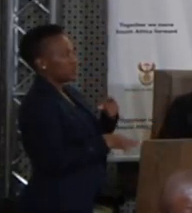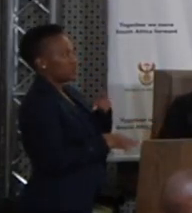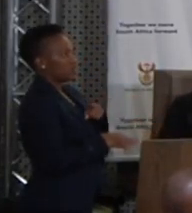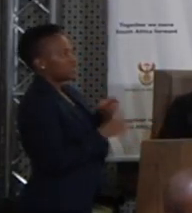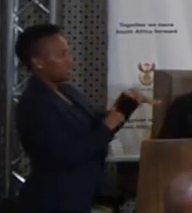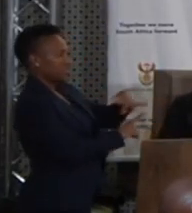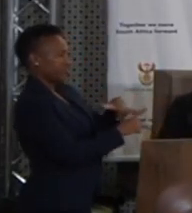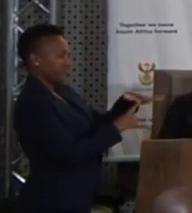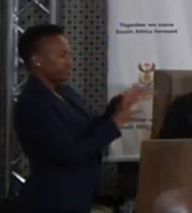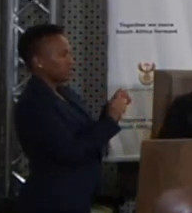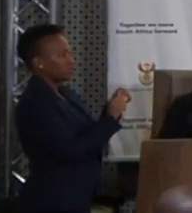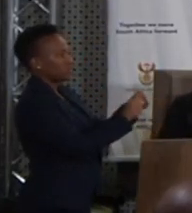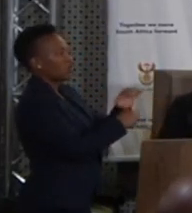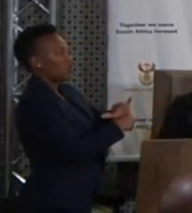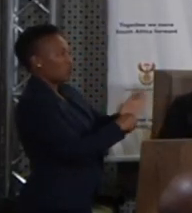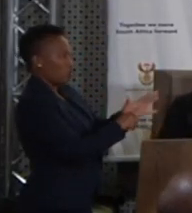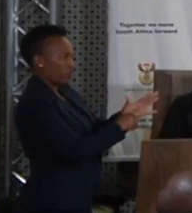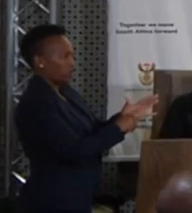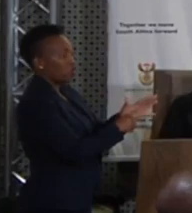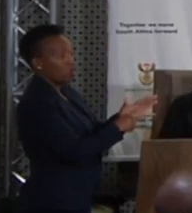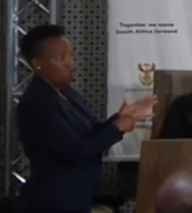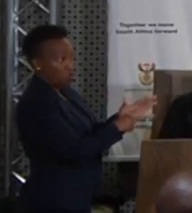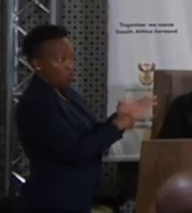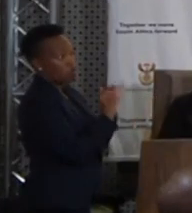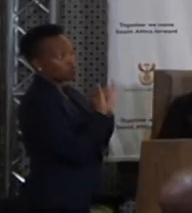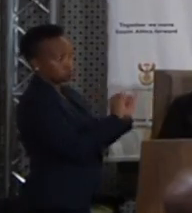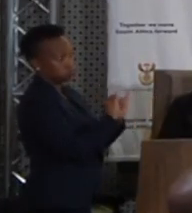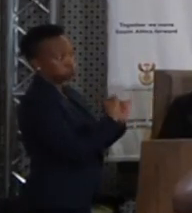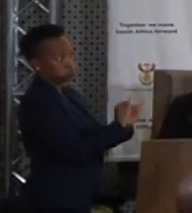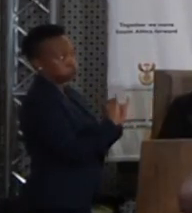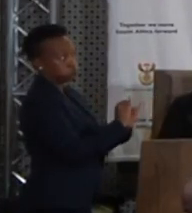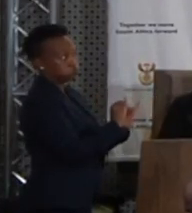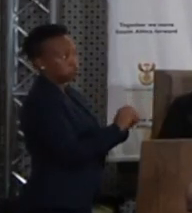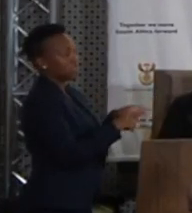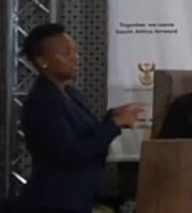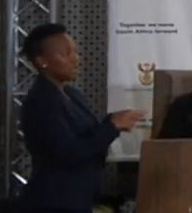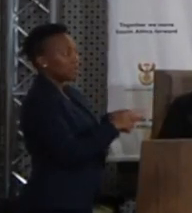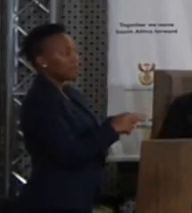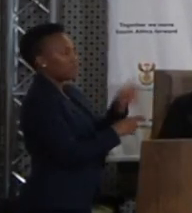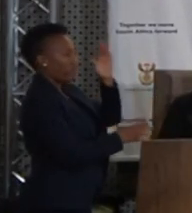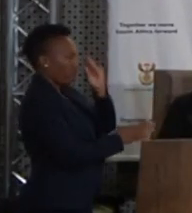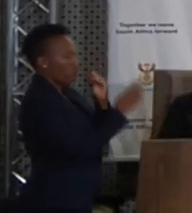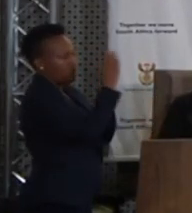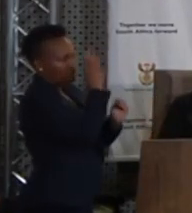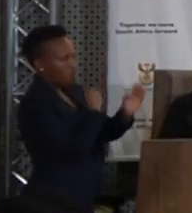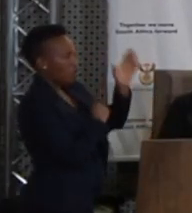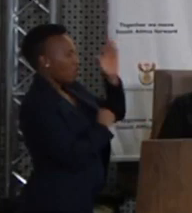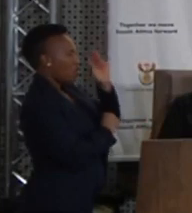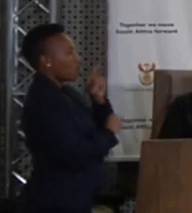isimo siqhubeka siya ngokushuba nathi sifunda njengoba phela